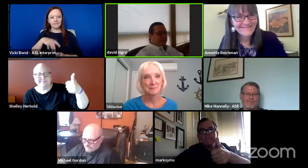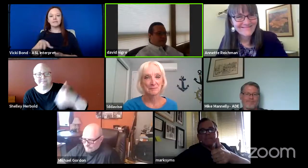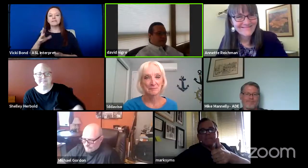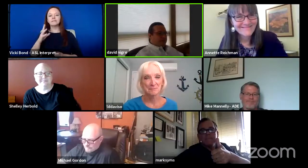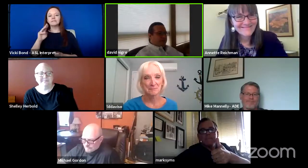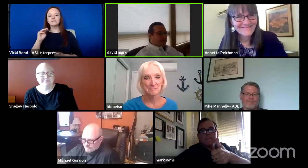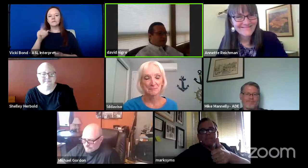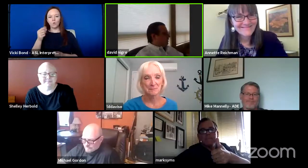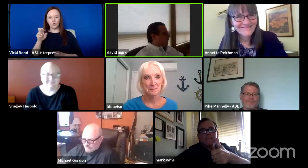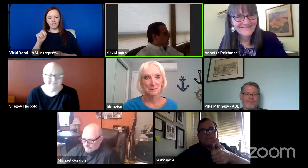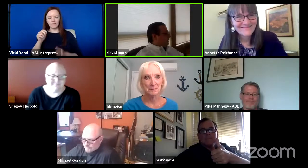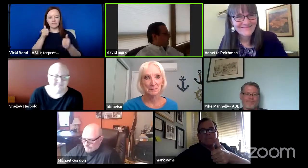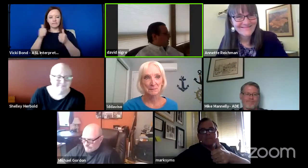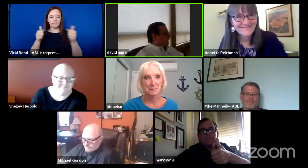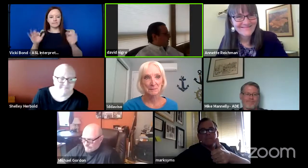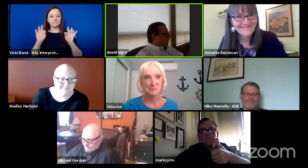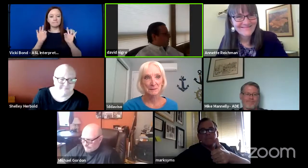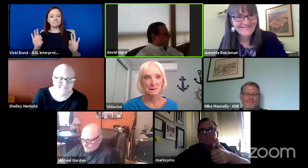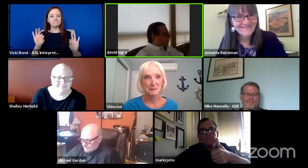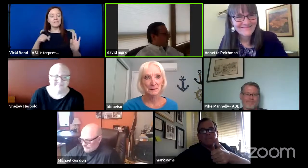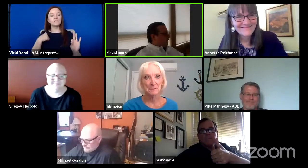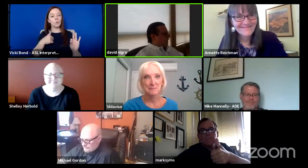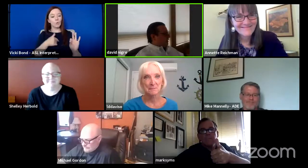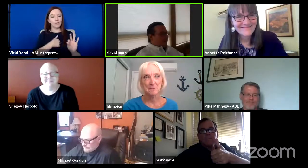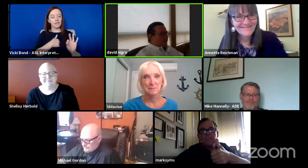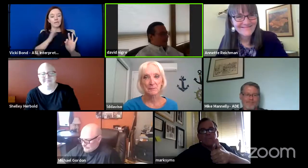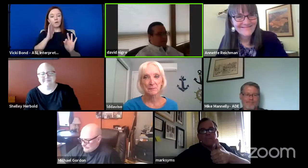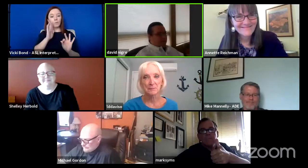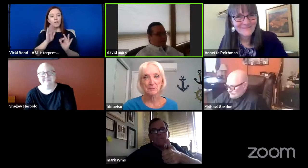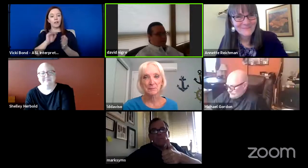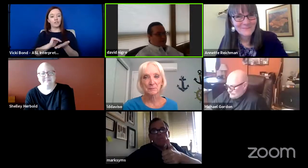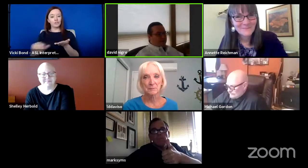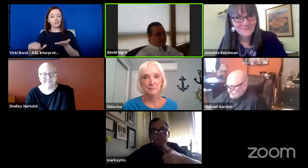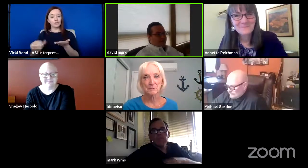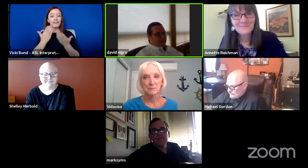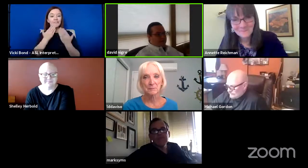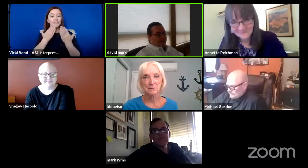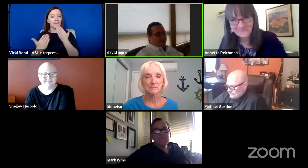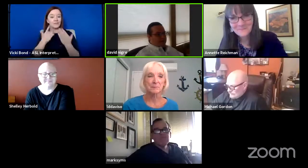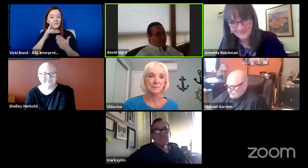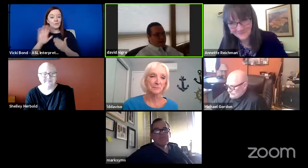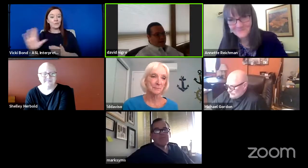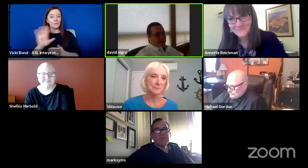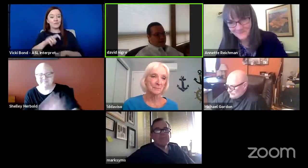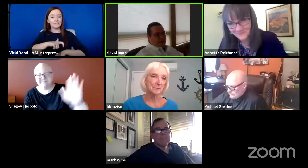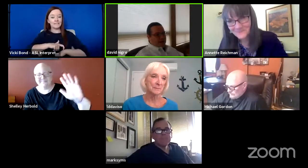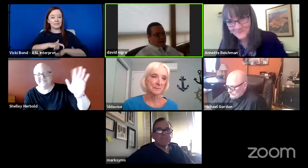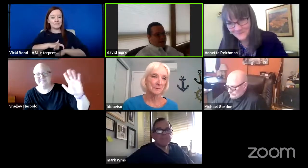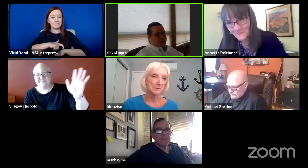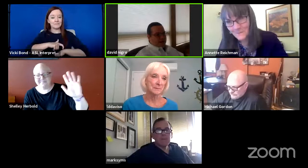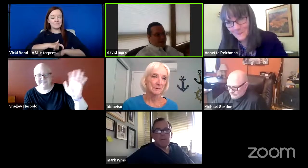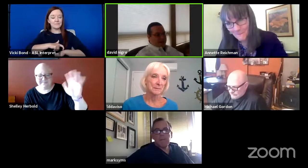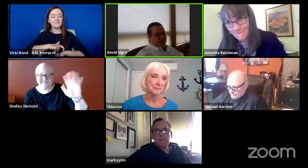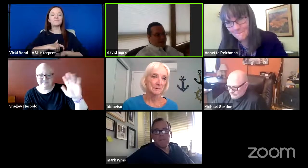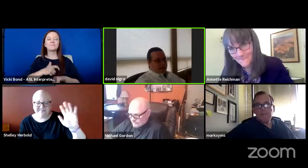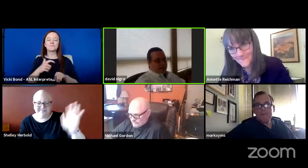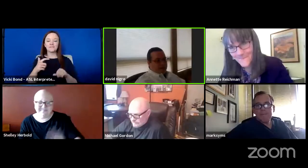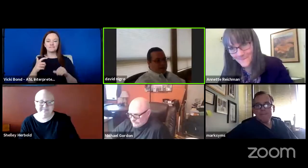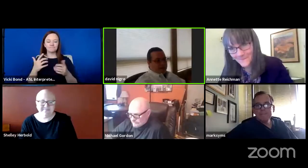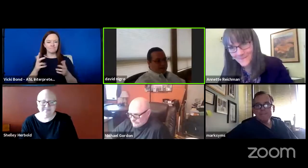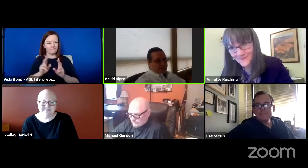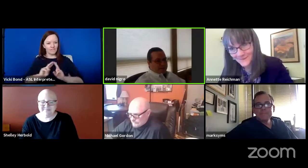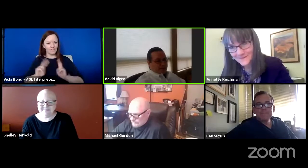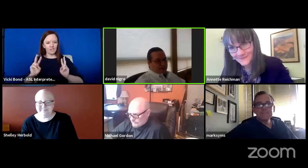Gordon saying yes. So we are going to adjourn again. Thank you, everyone, for your time today. It's a very,